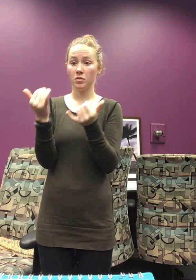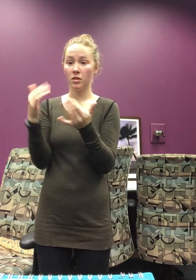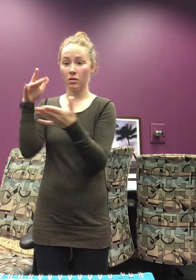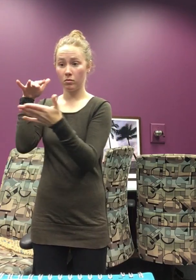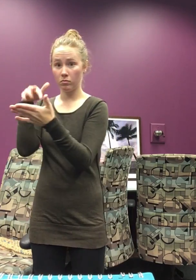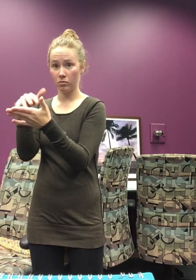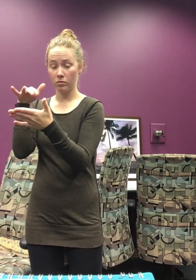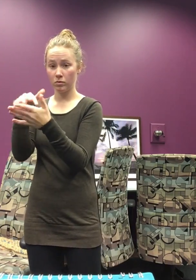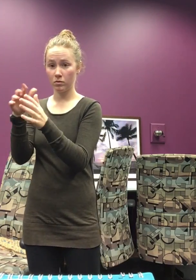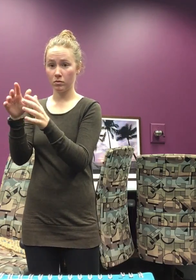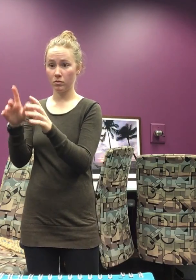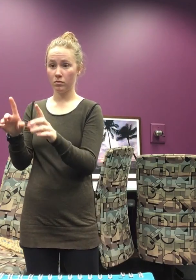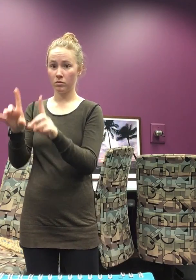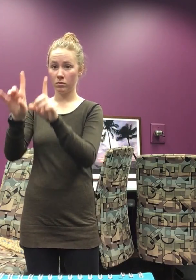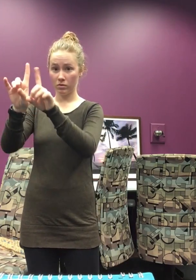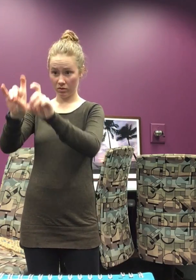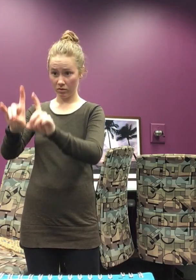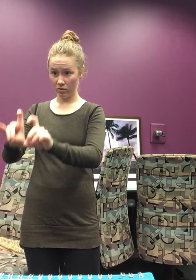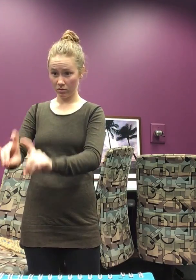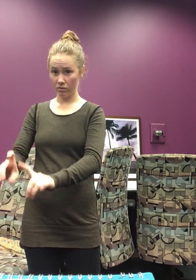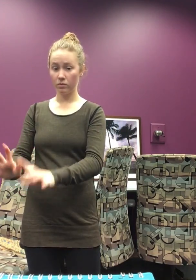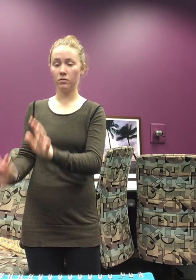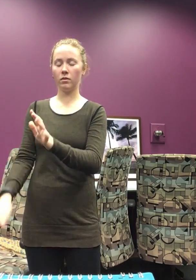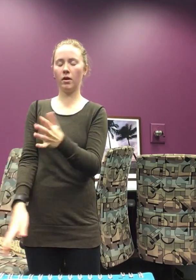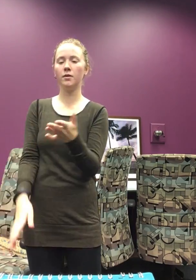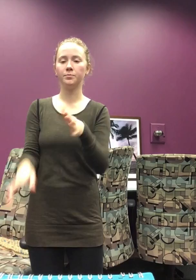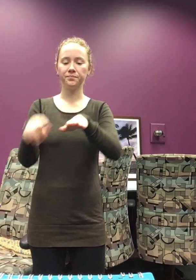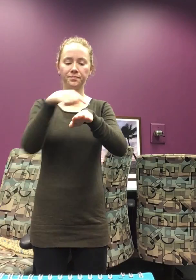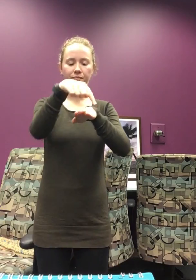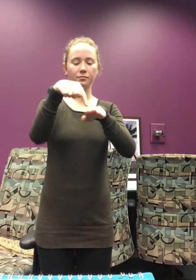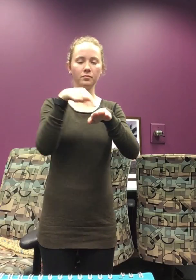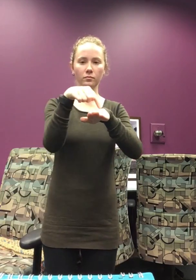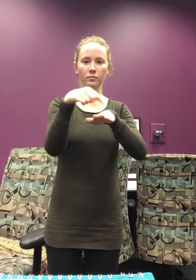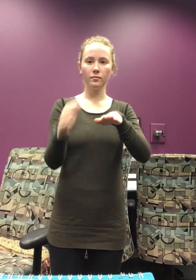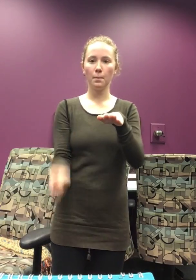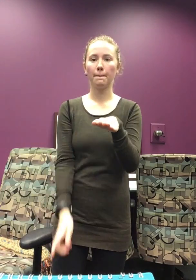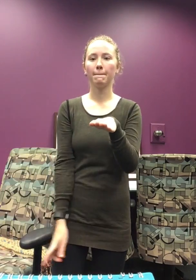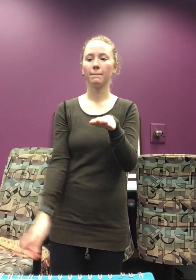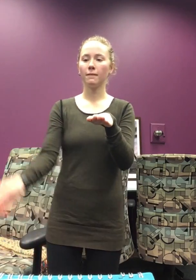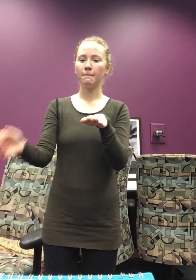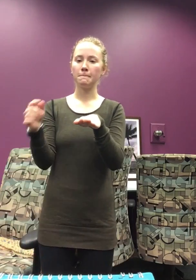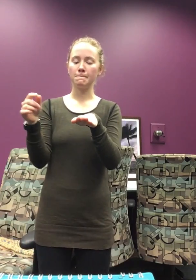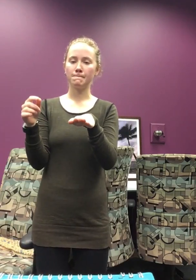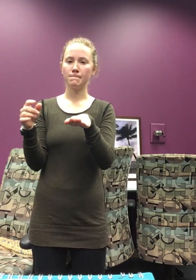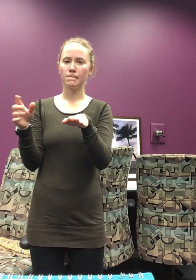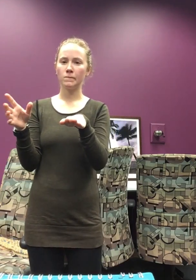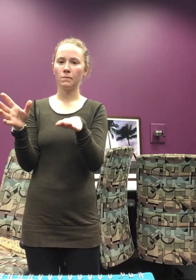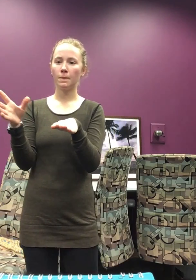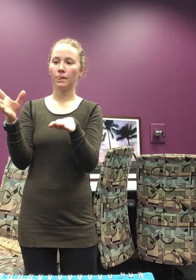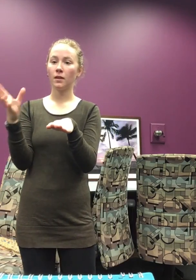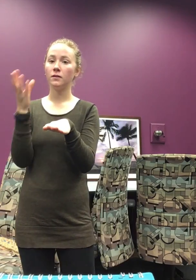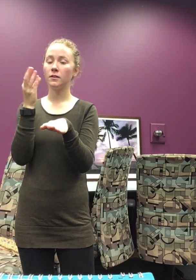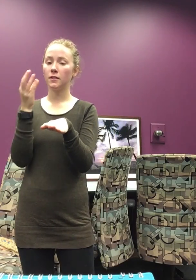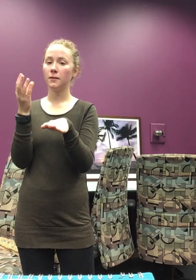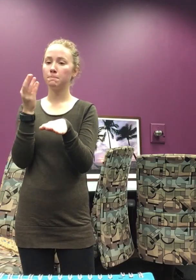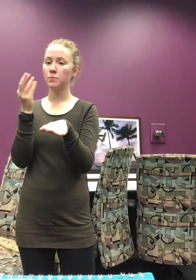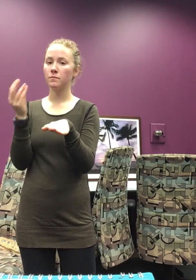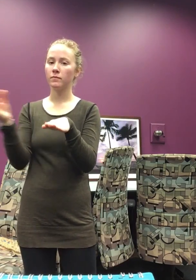if you can identify which areas of the tongue you really notice that you taste things more